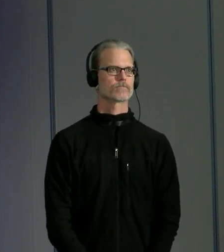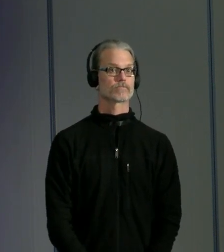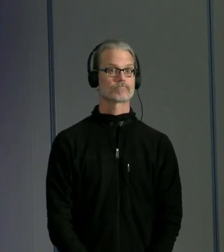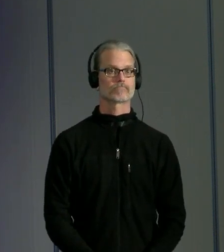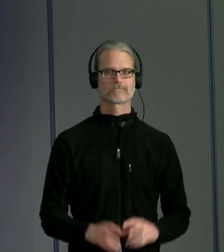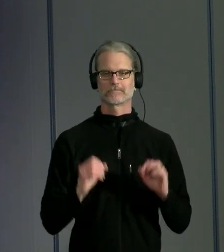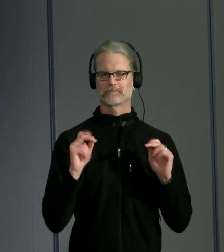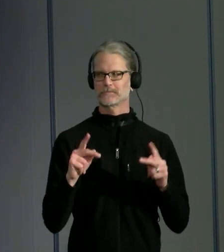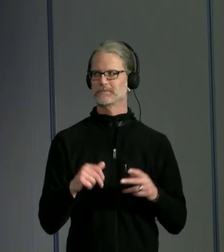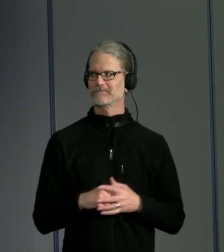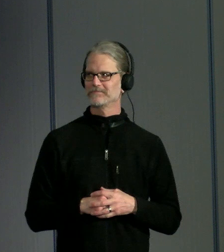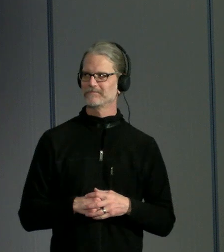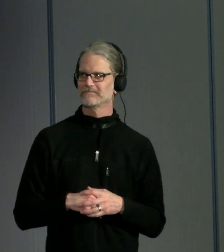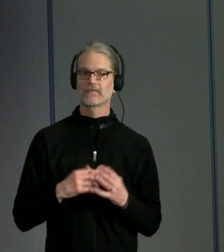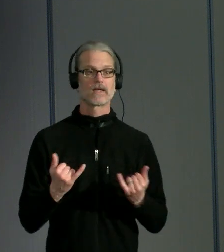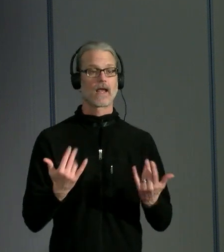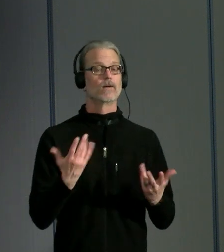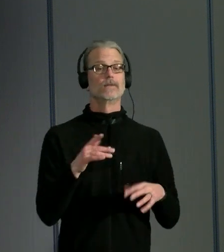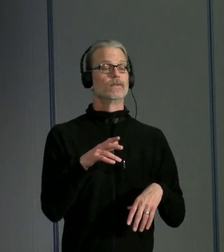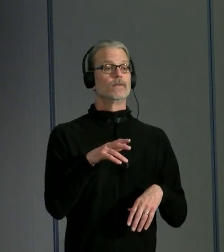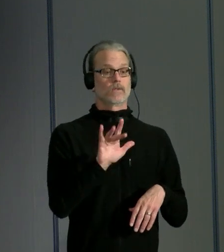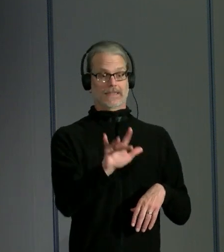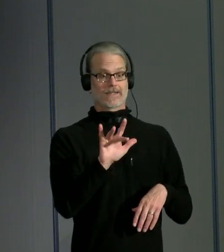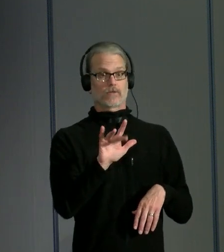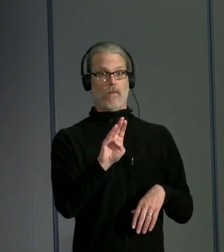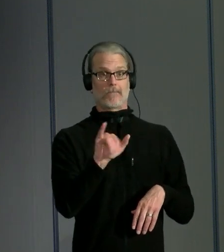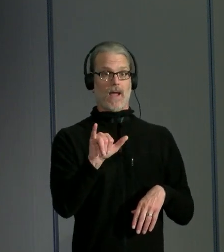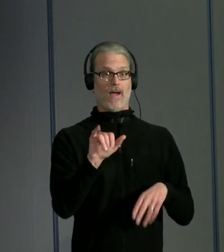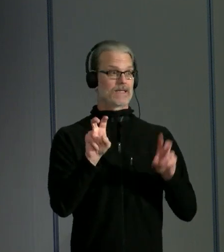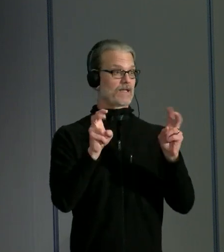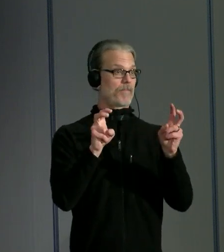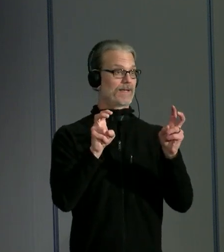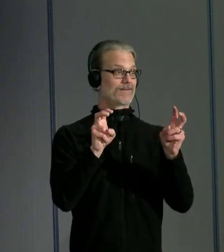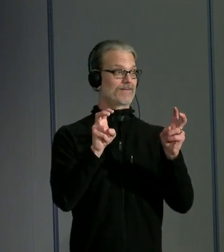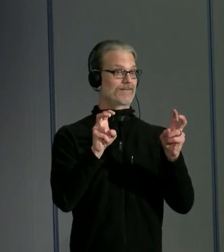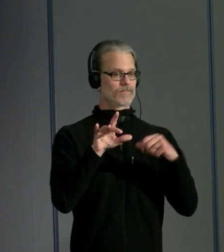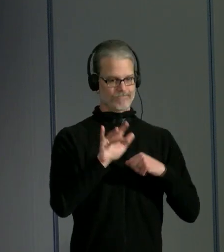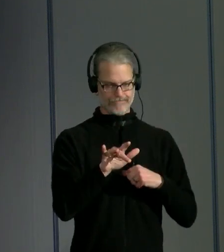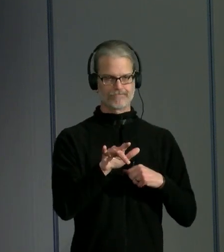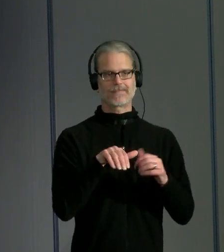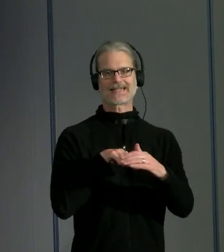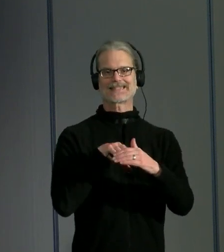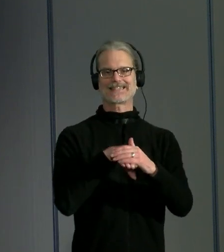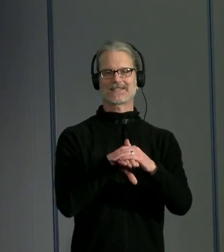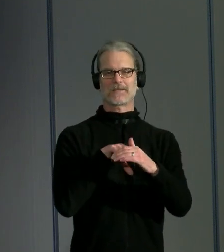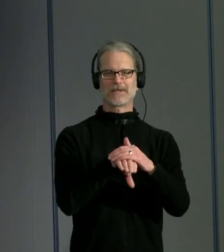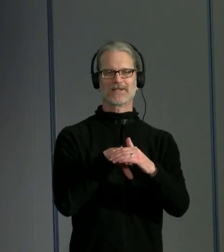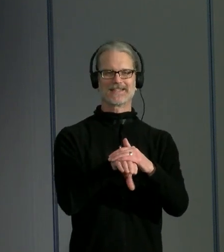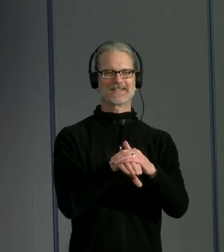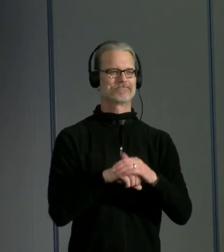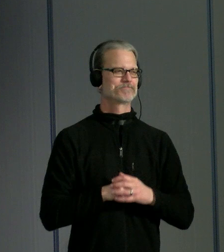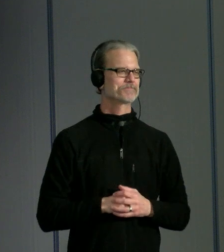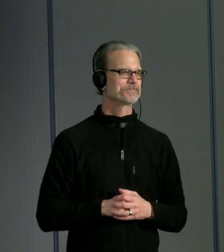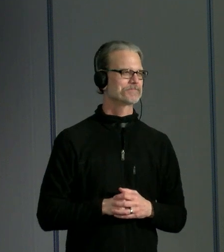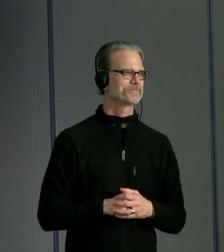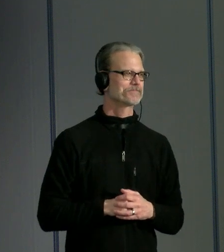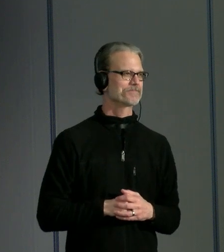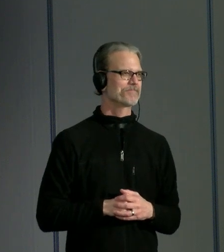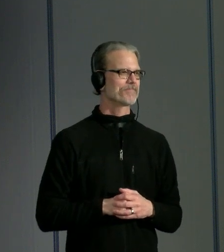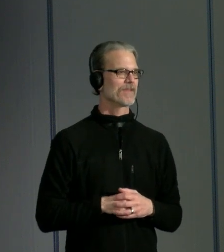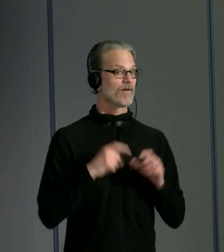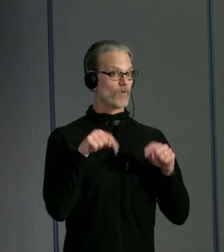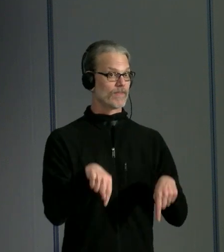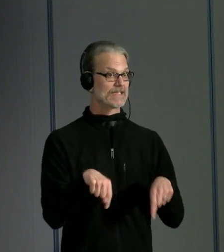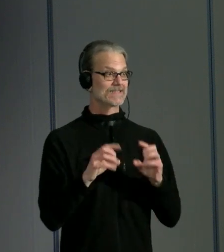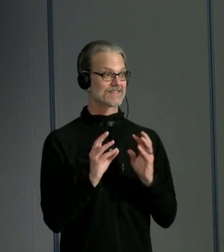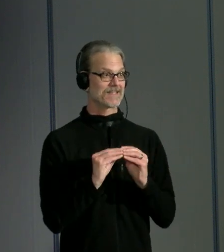Okay, so let's pretend we clicked on by topic and clicked into accessibility. Based on the subject matter of this session, I